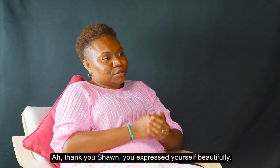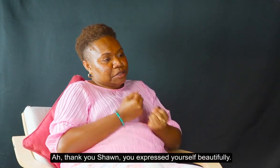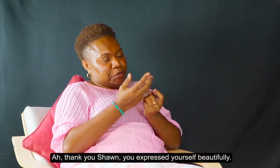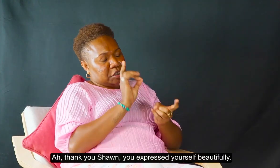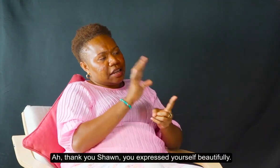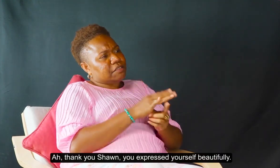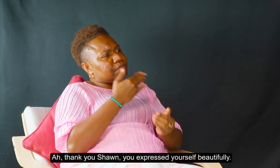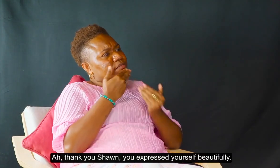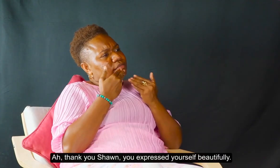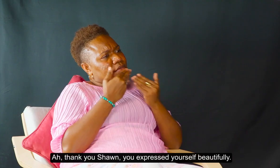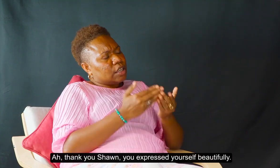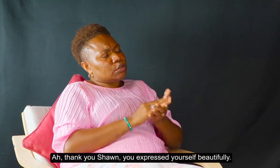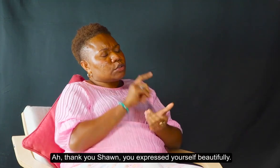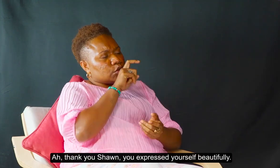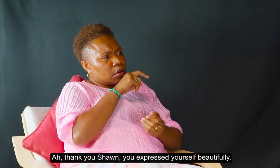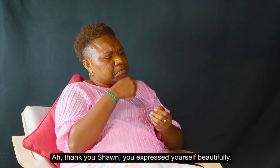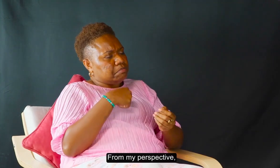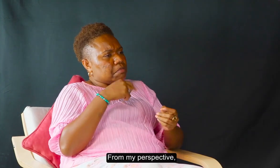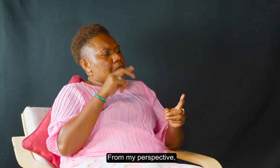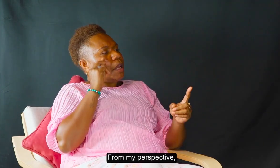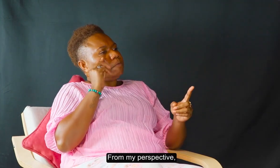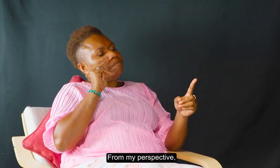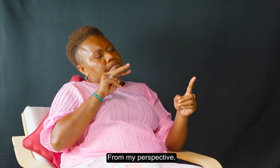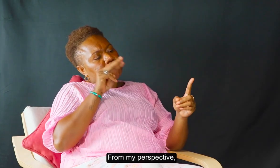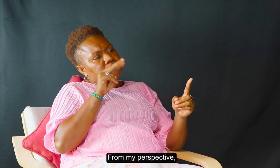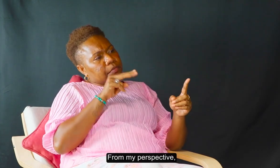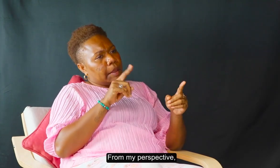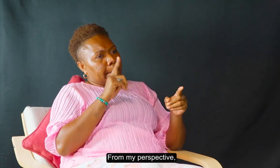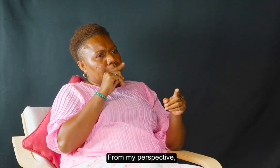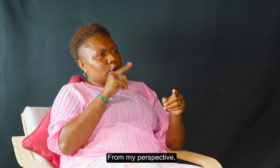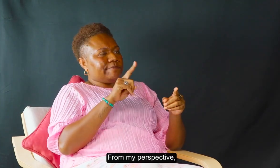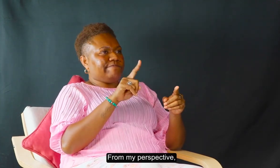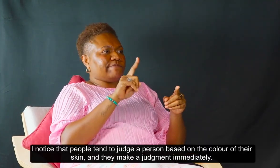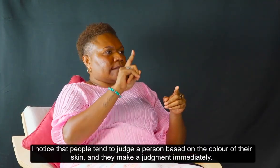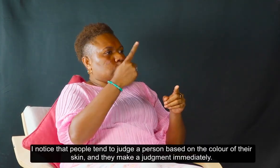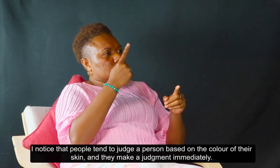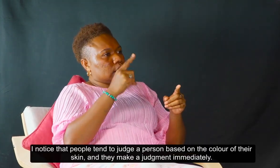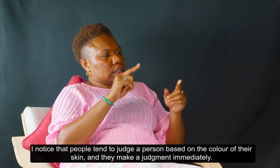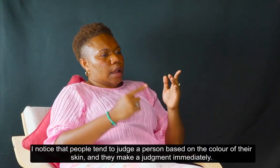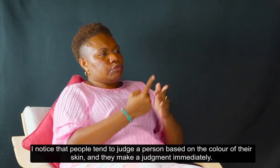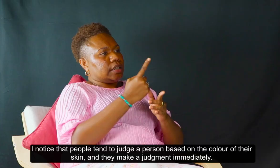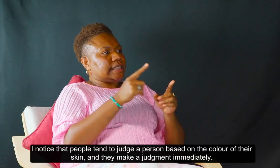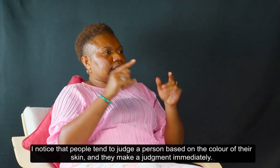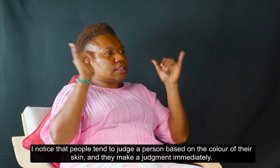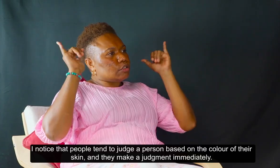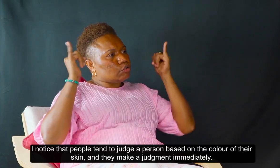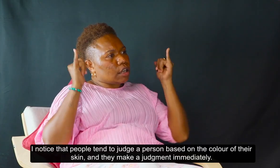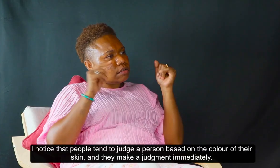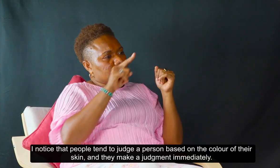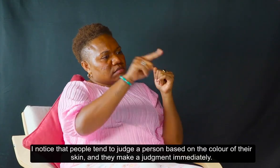Thank you, Shawn. You expressed yourself beautifully. From my perspective, I notice that people tend to judge a